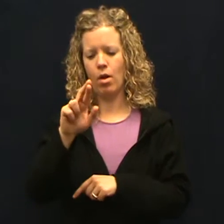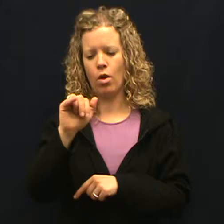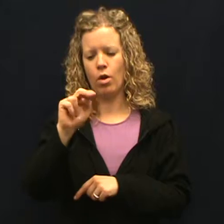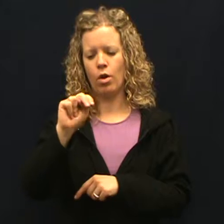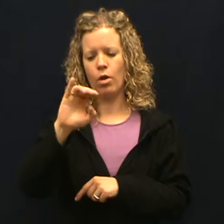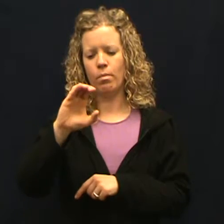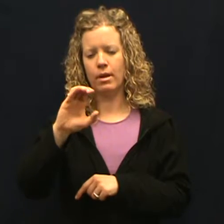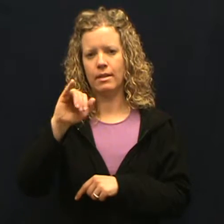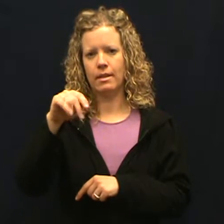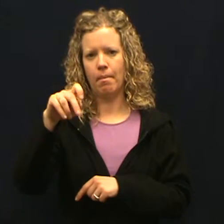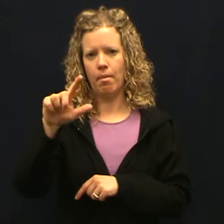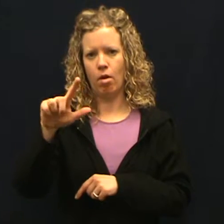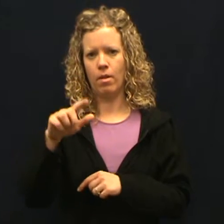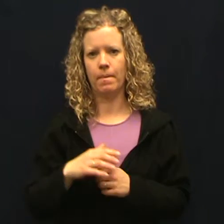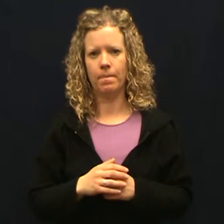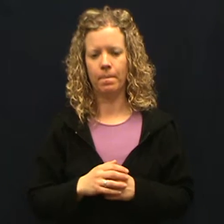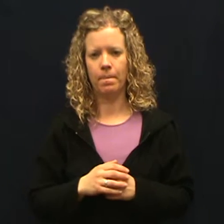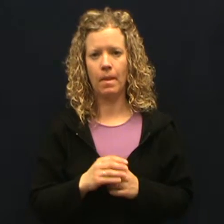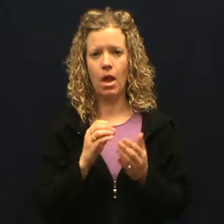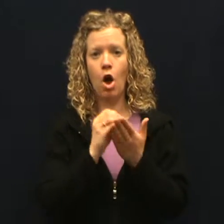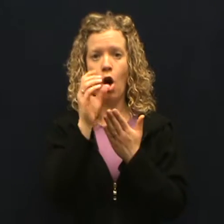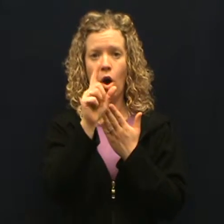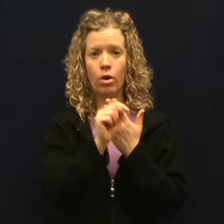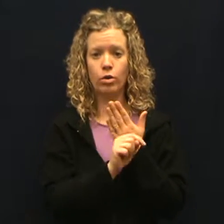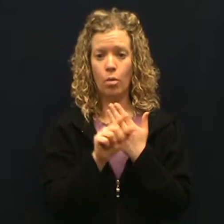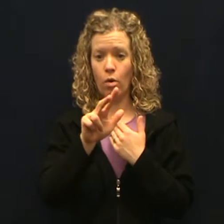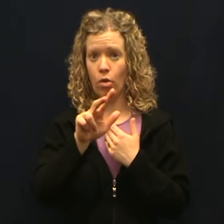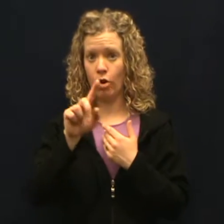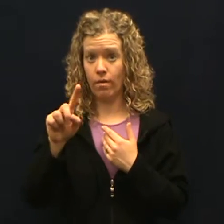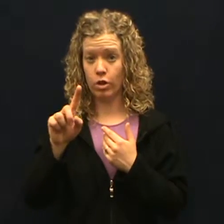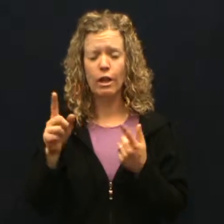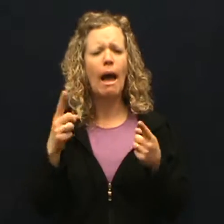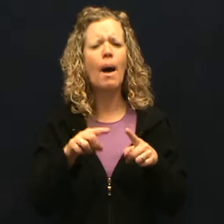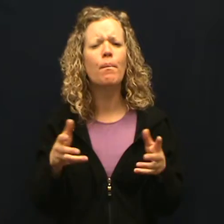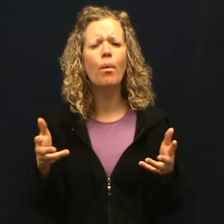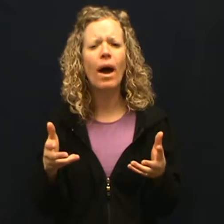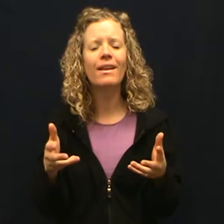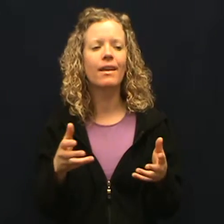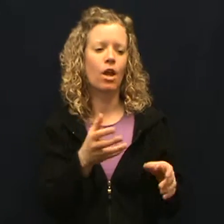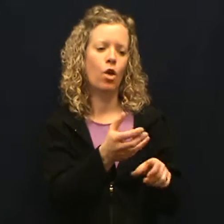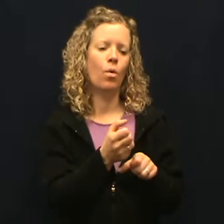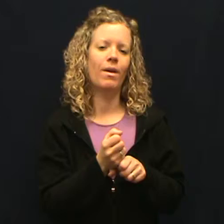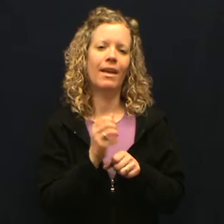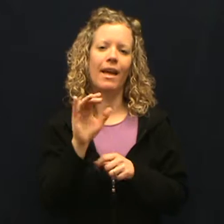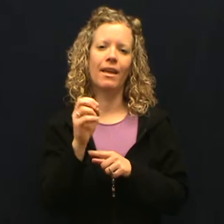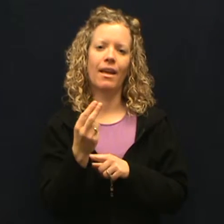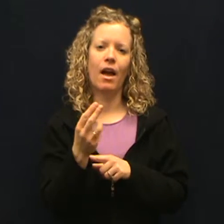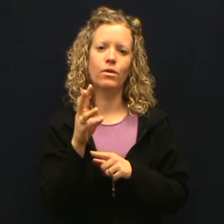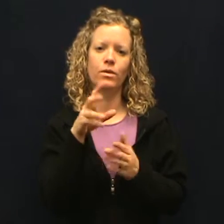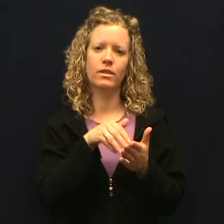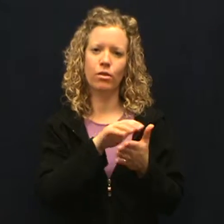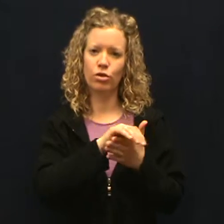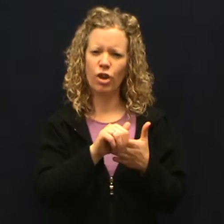So again, at October 31, what happens? We get cash of $6,000. See that under the asset side